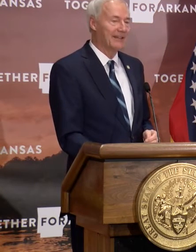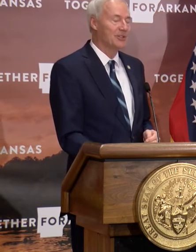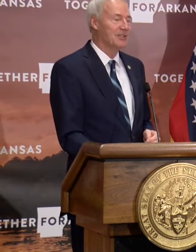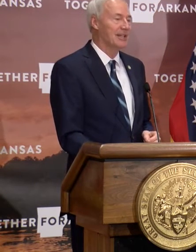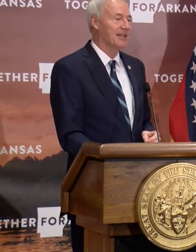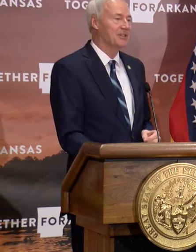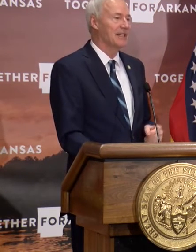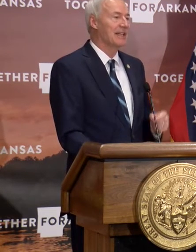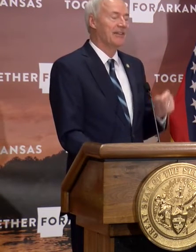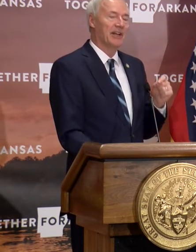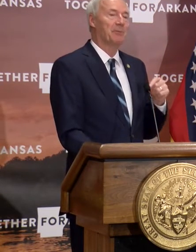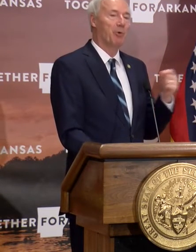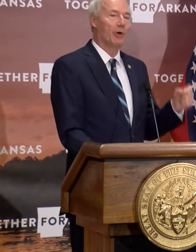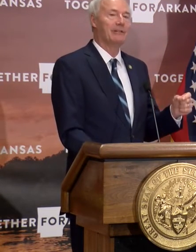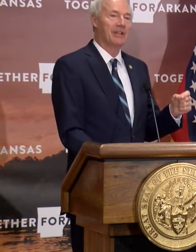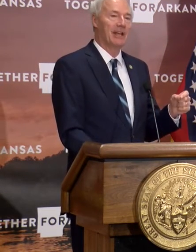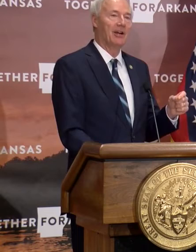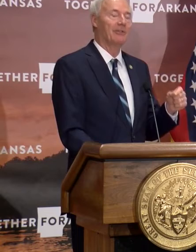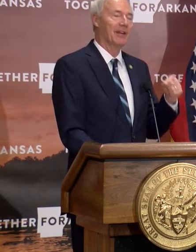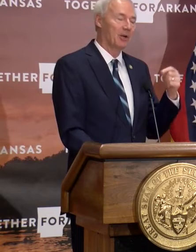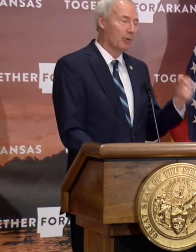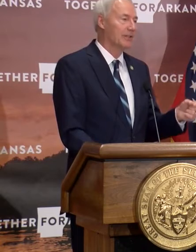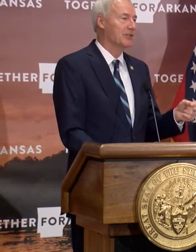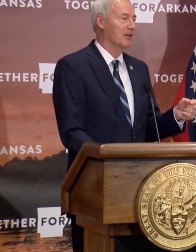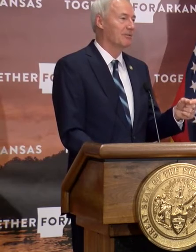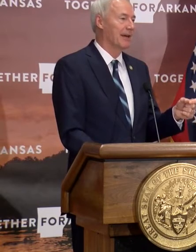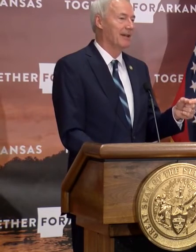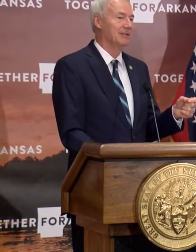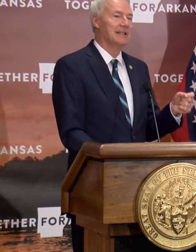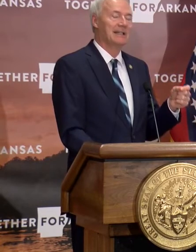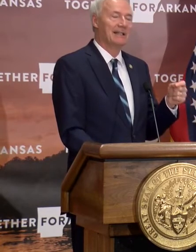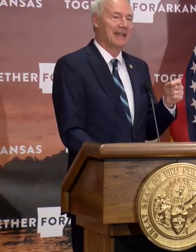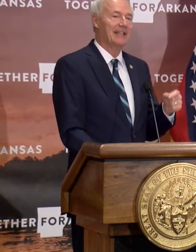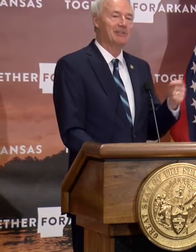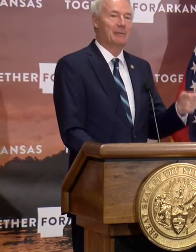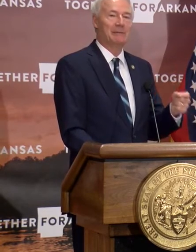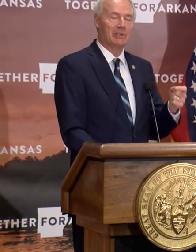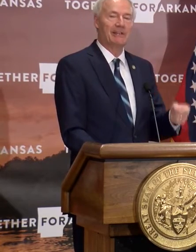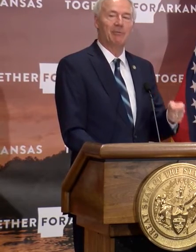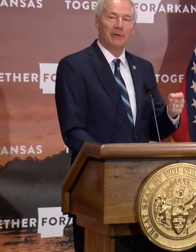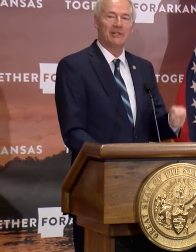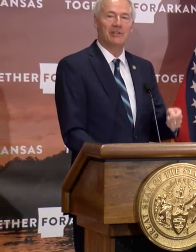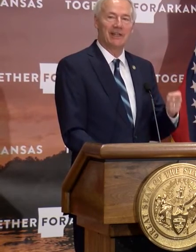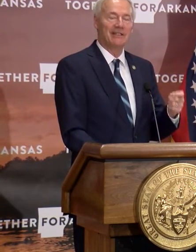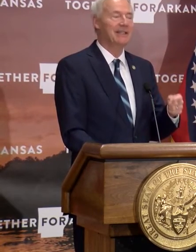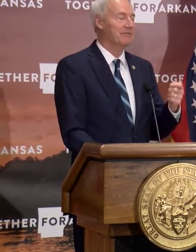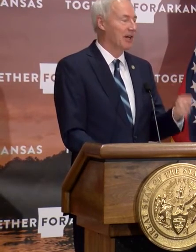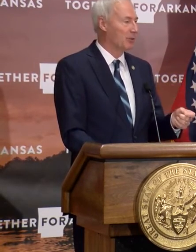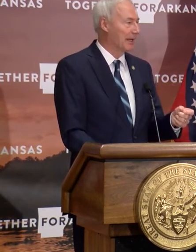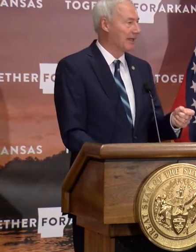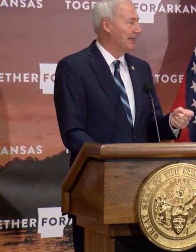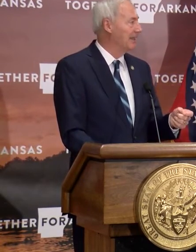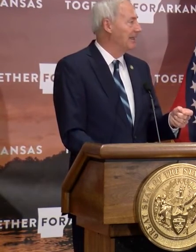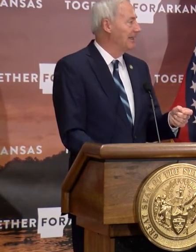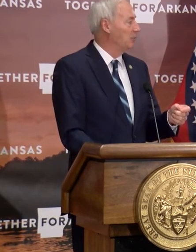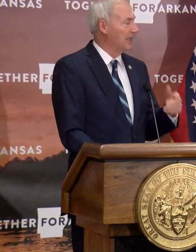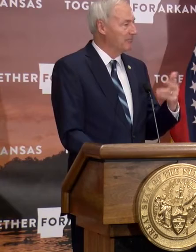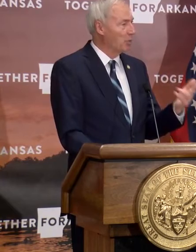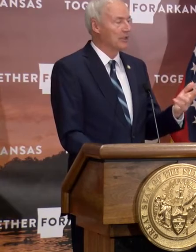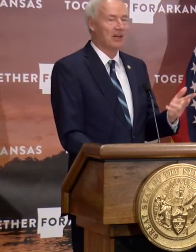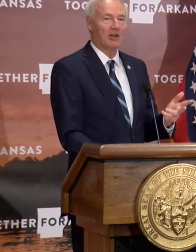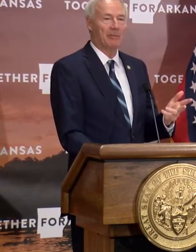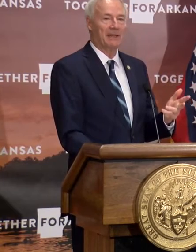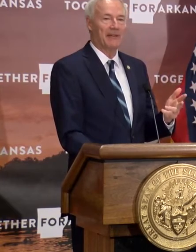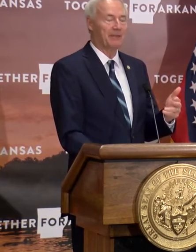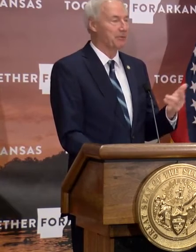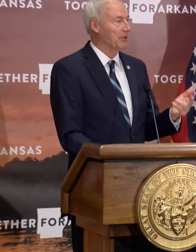more antigen tests that are point of care, that are quick turnaround, that gives people the information they need very quickly. We'll have